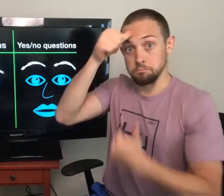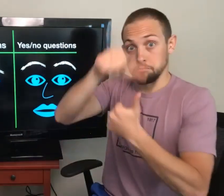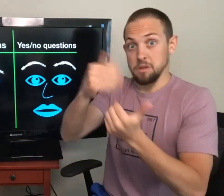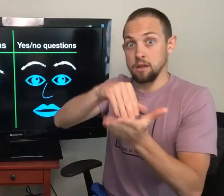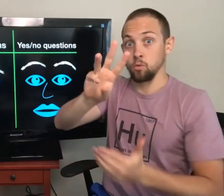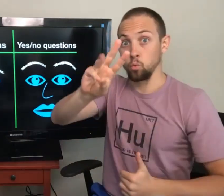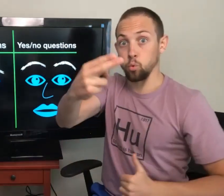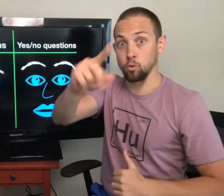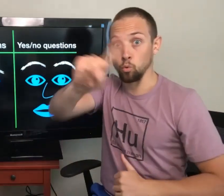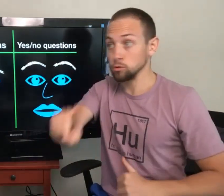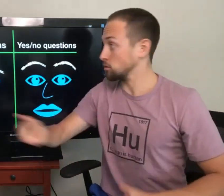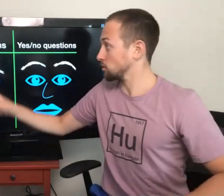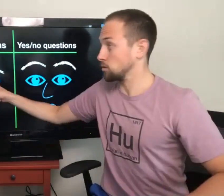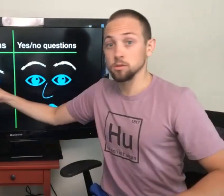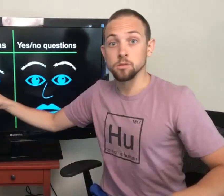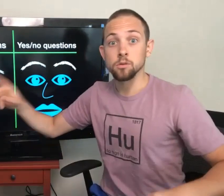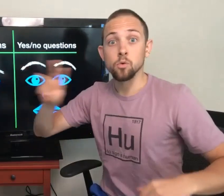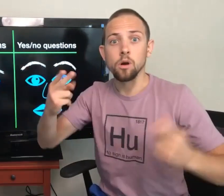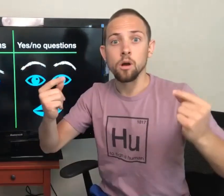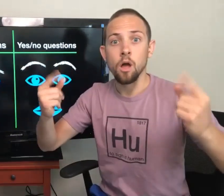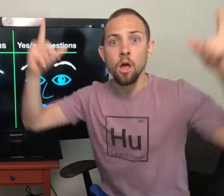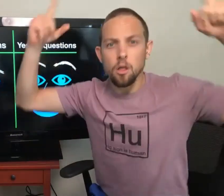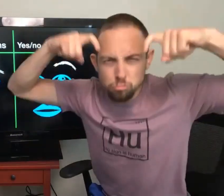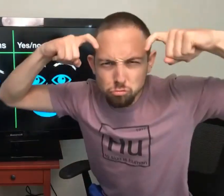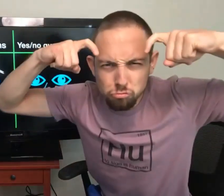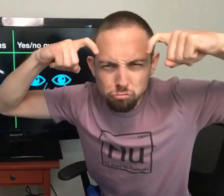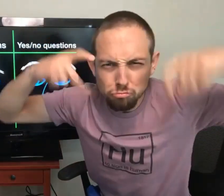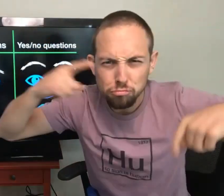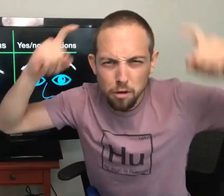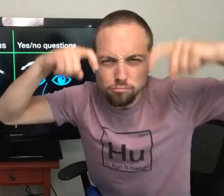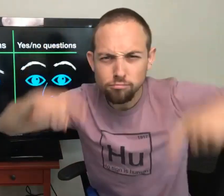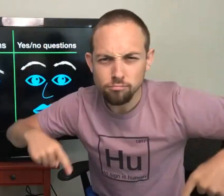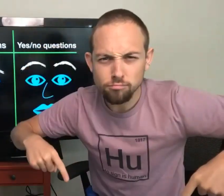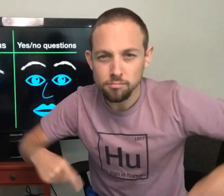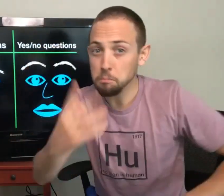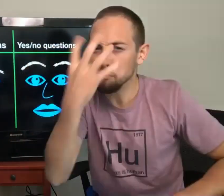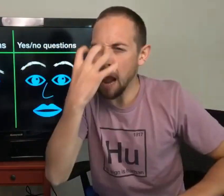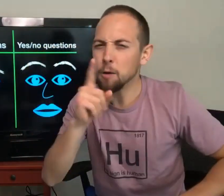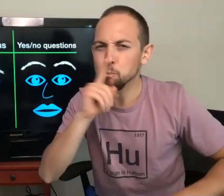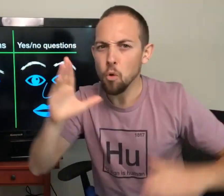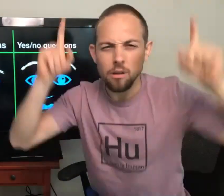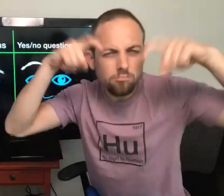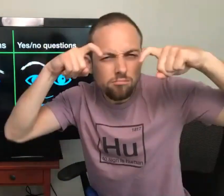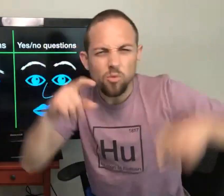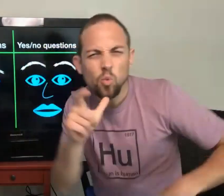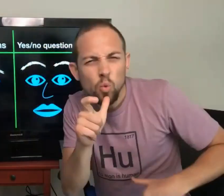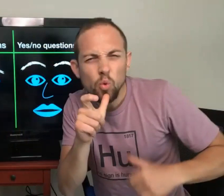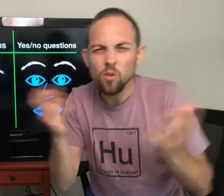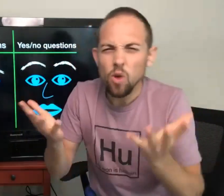speech with that. So let's review really quickly. WH questions, eyebrows down. That's it. You're not mad.